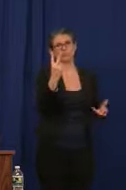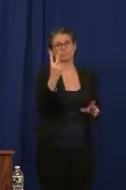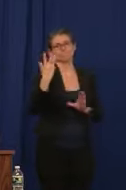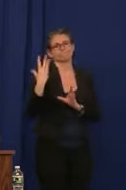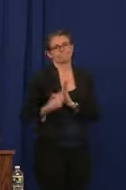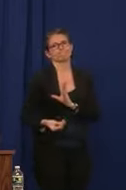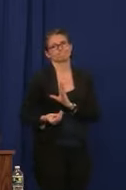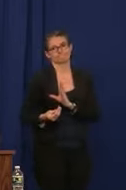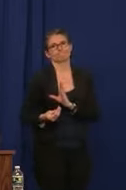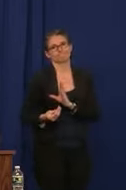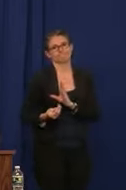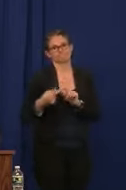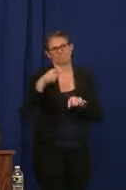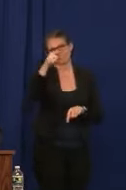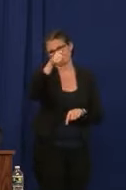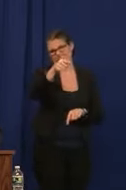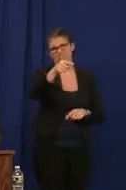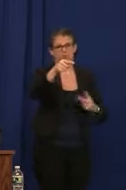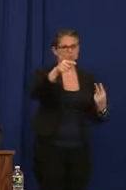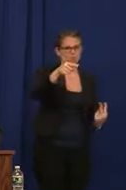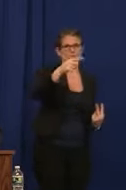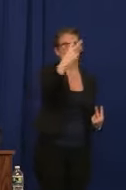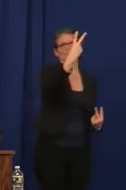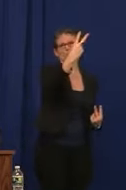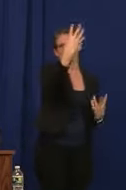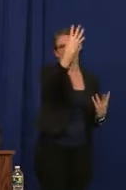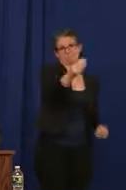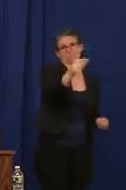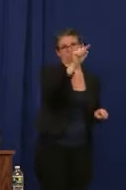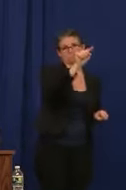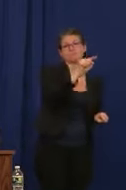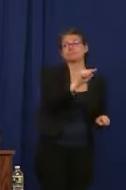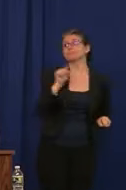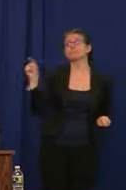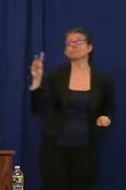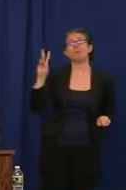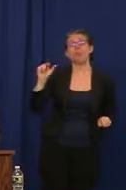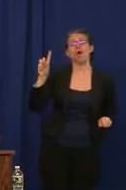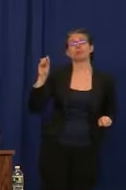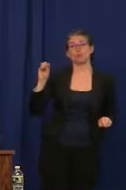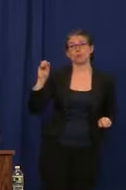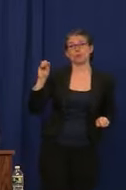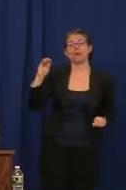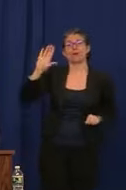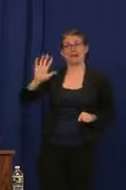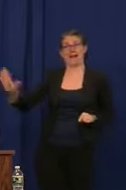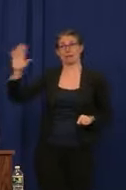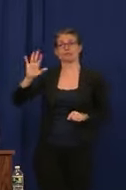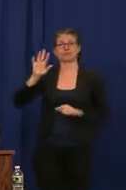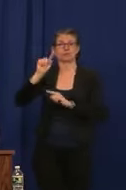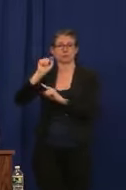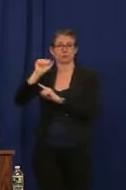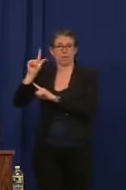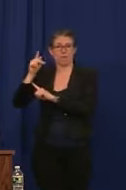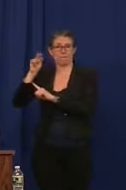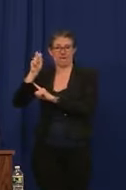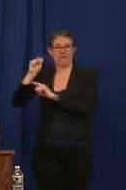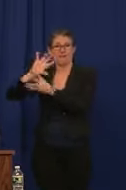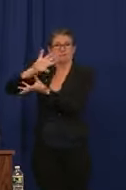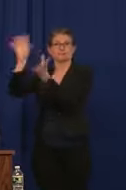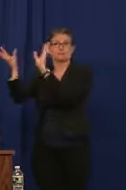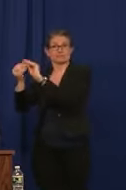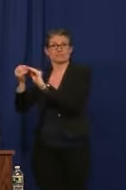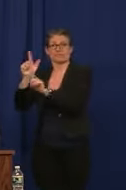passed. At the Tall Pines Facility in Waldo County, there have been a total of 25